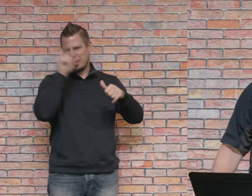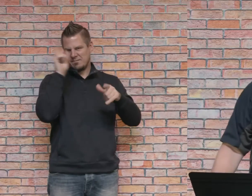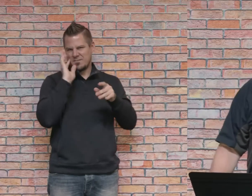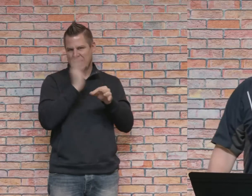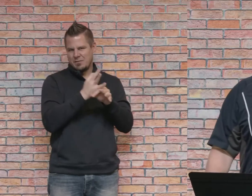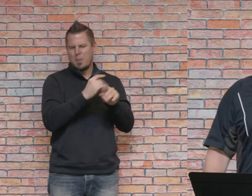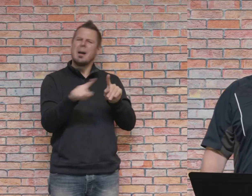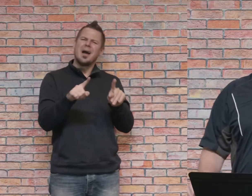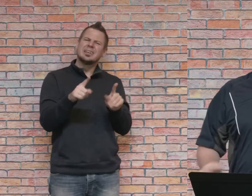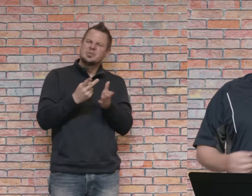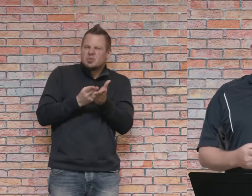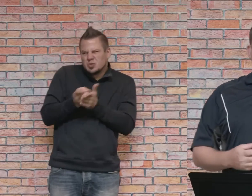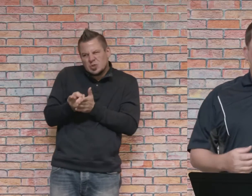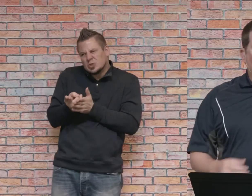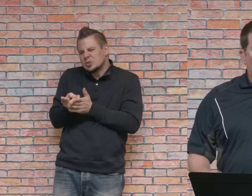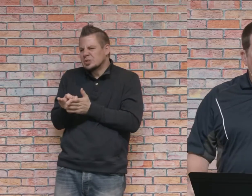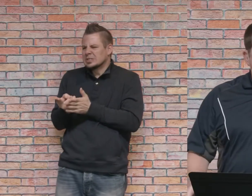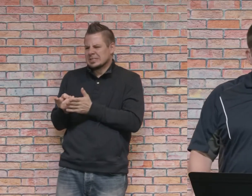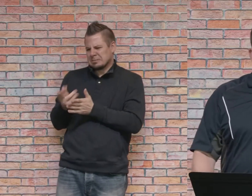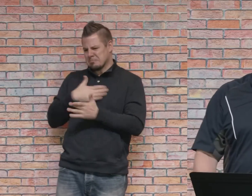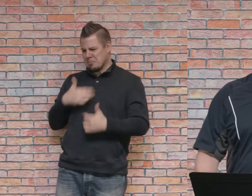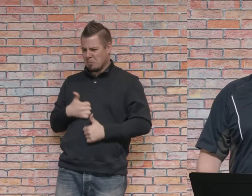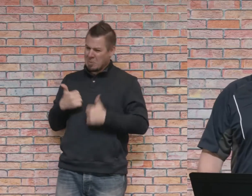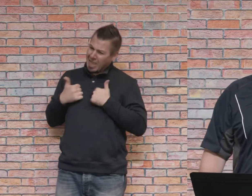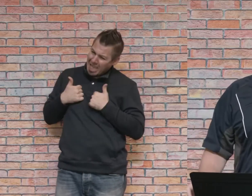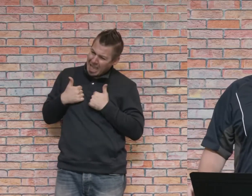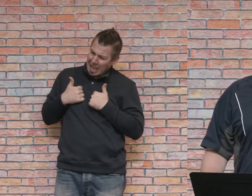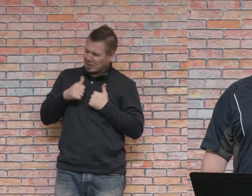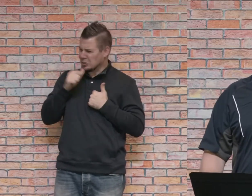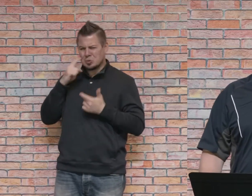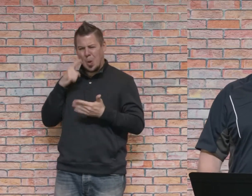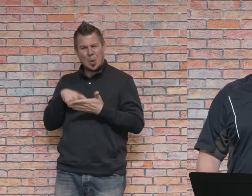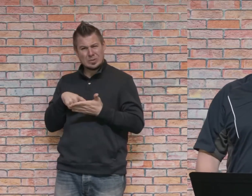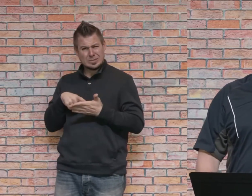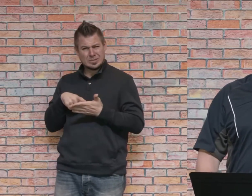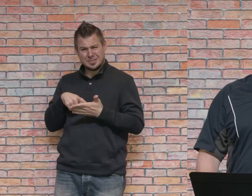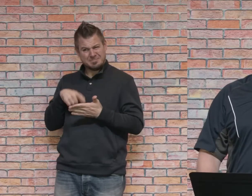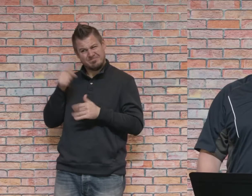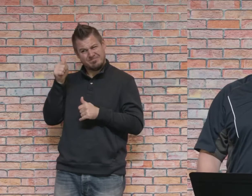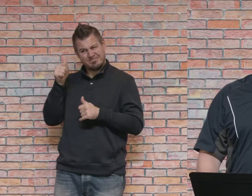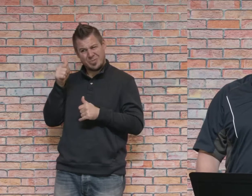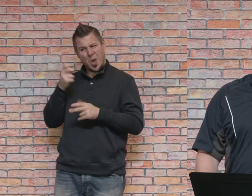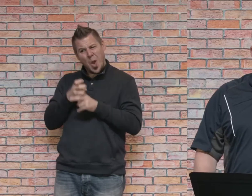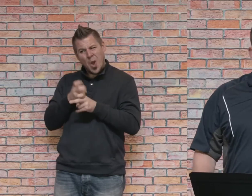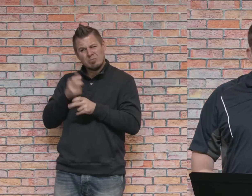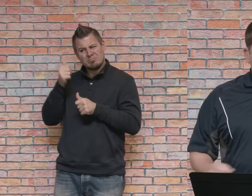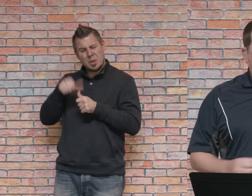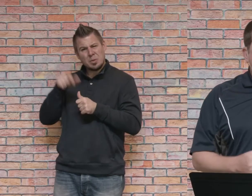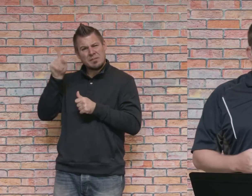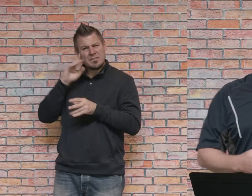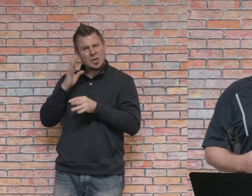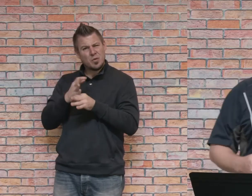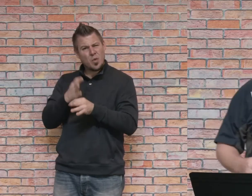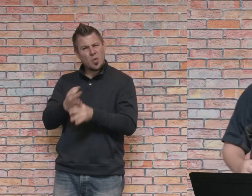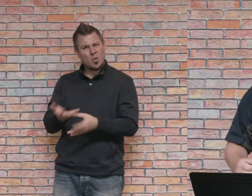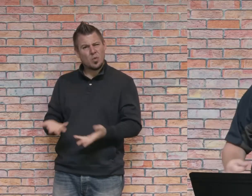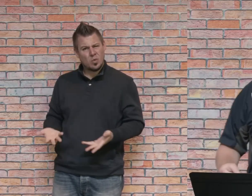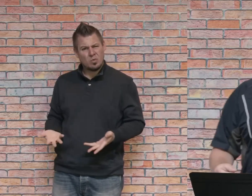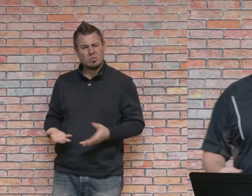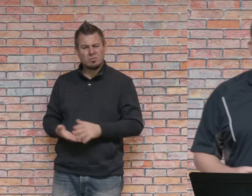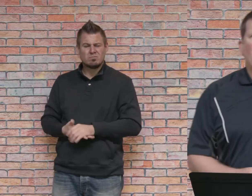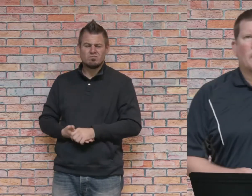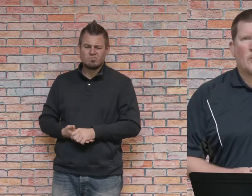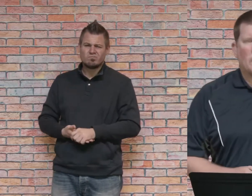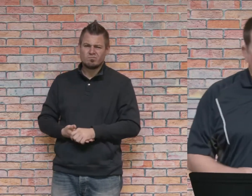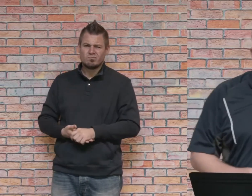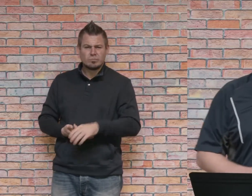that you don't see that in your life, or maybe it's hard to remember God's faithfulness. But I want to encourage you to look back